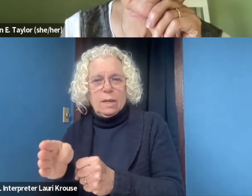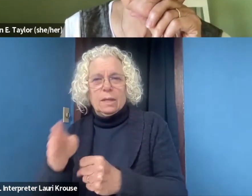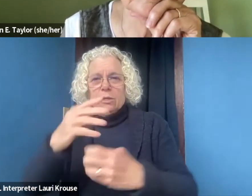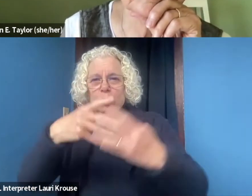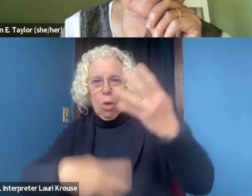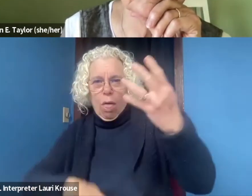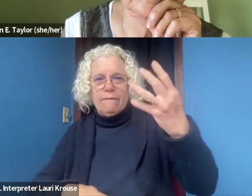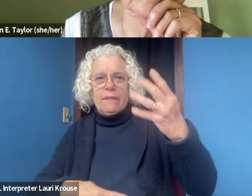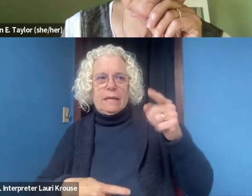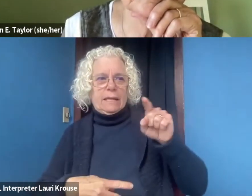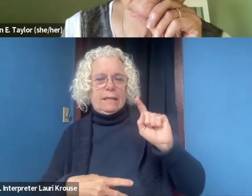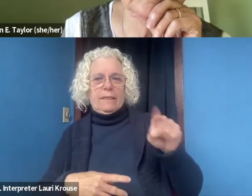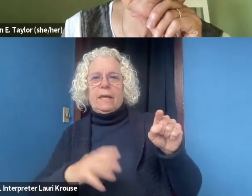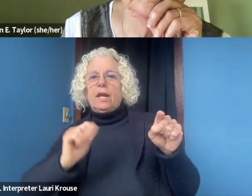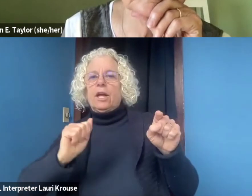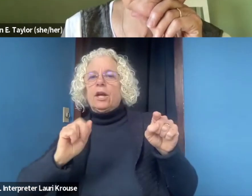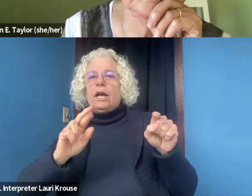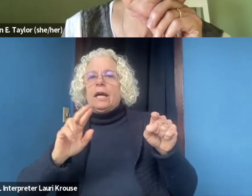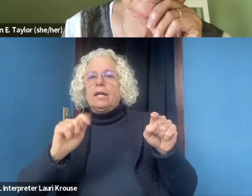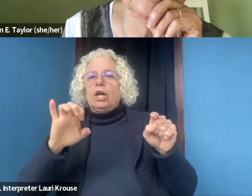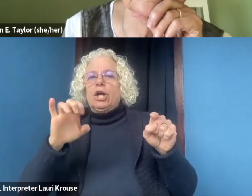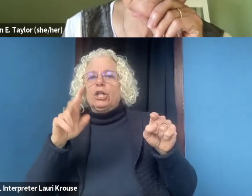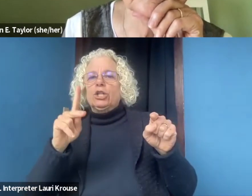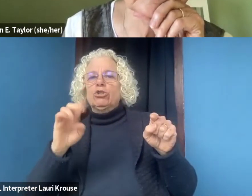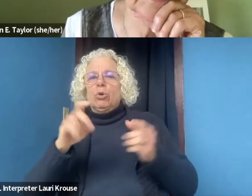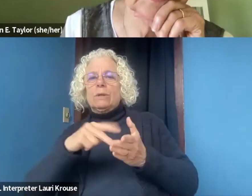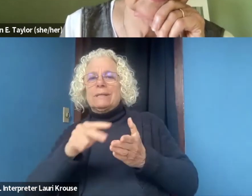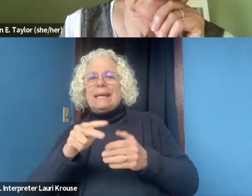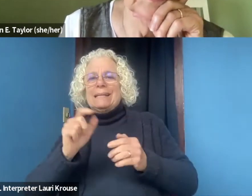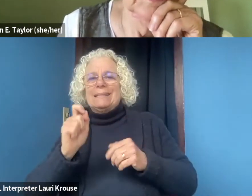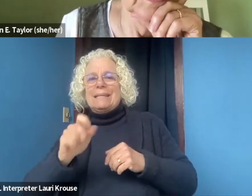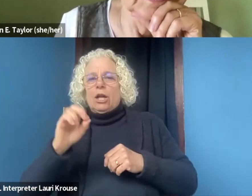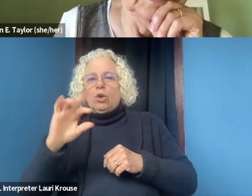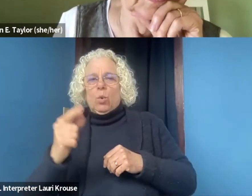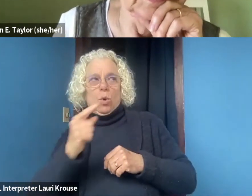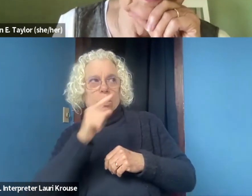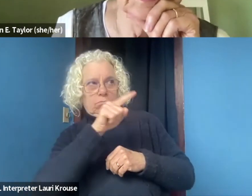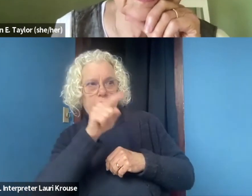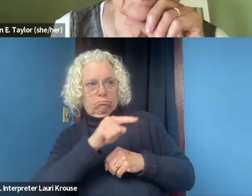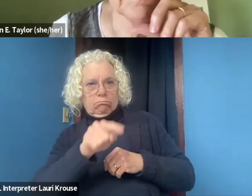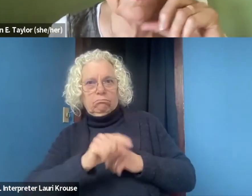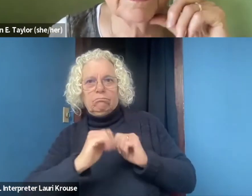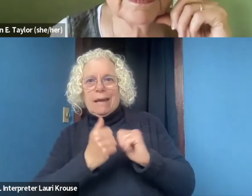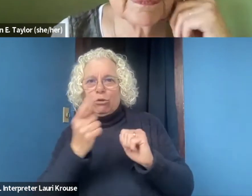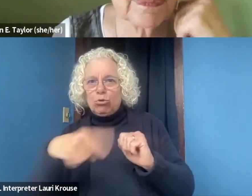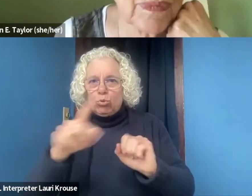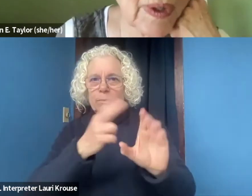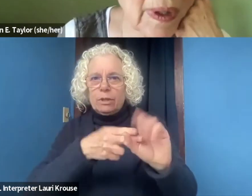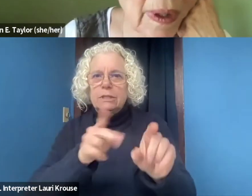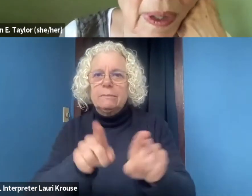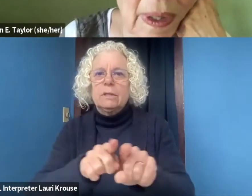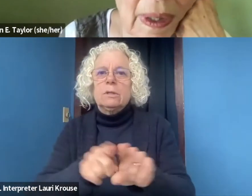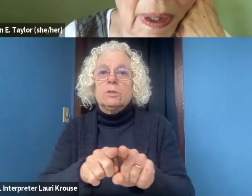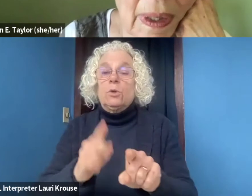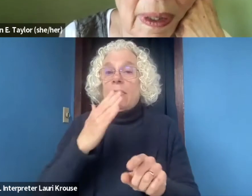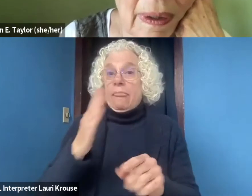our website, artichokedance.org. And certainly ways to participate there. But yeah, thank you for sharing